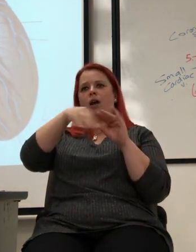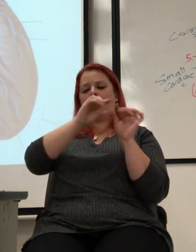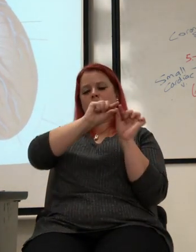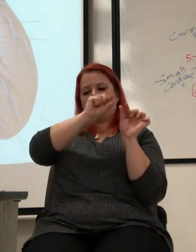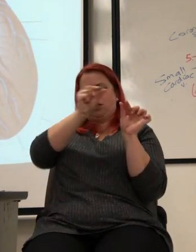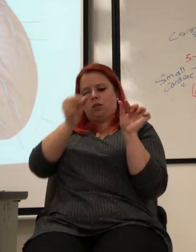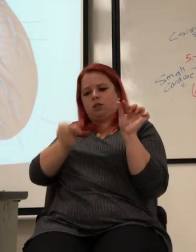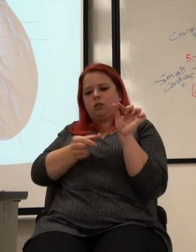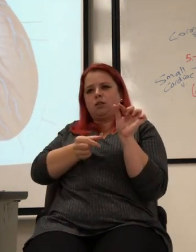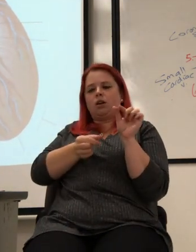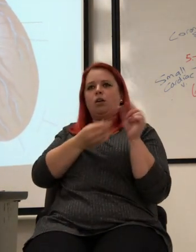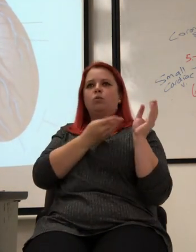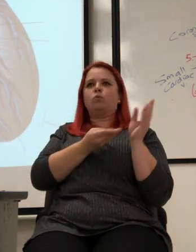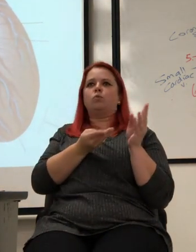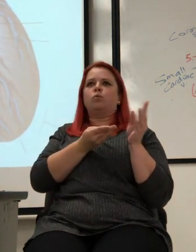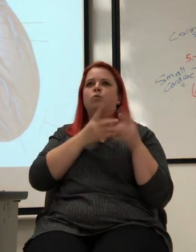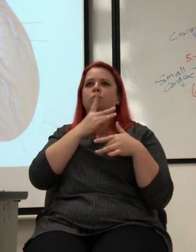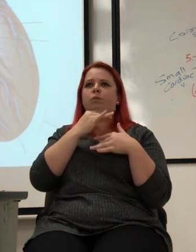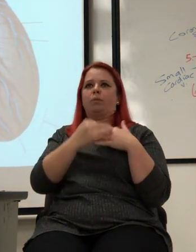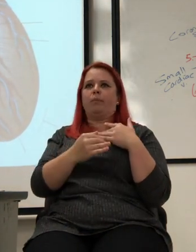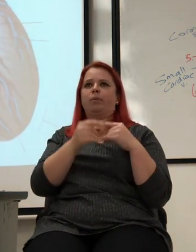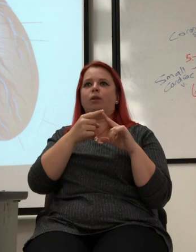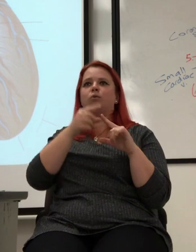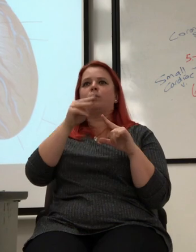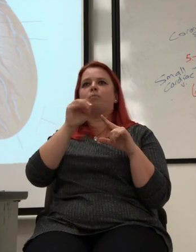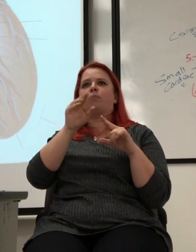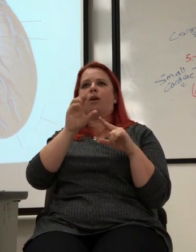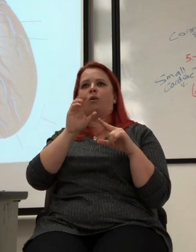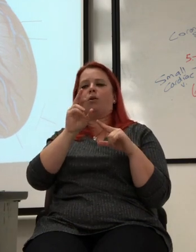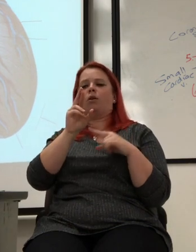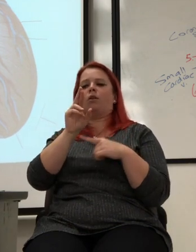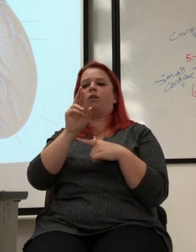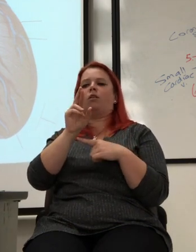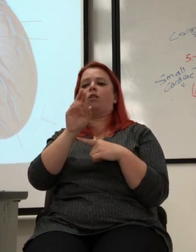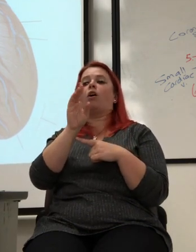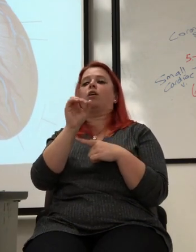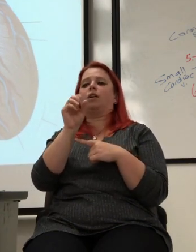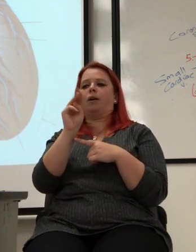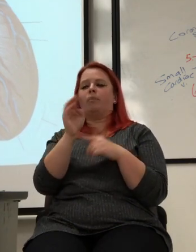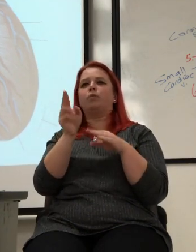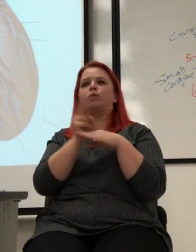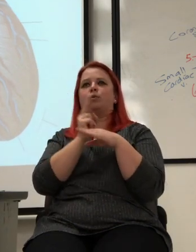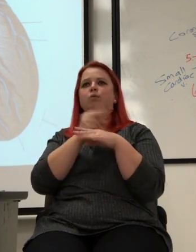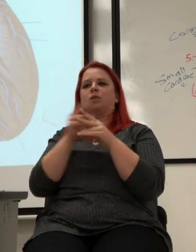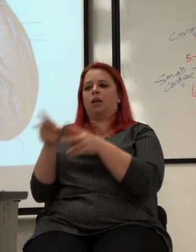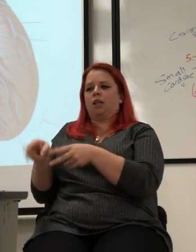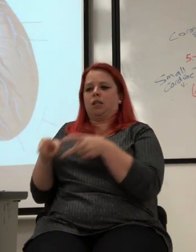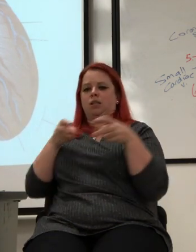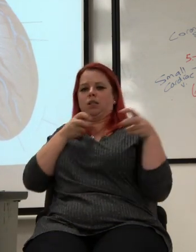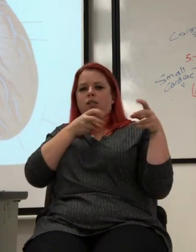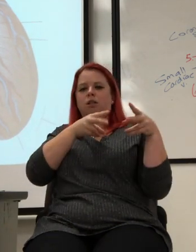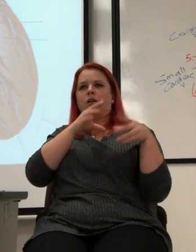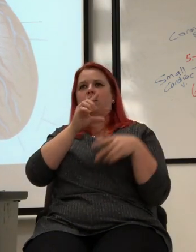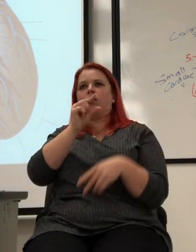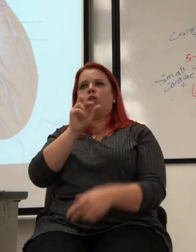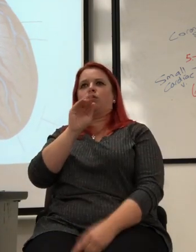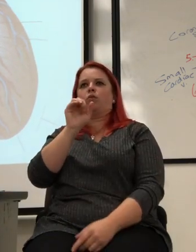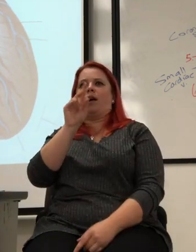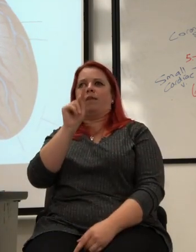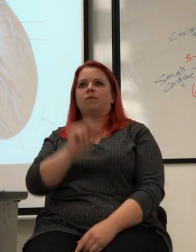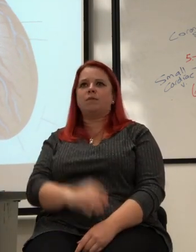blood to the myocardium using the bypass graft. Hopefully you never need that one.